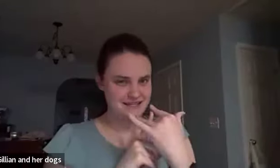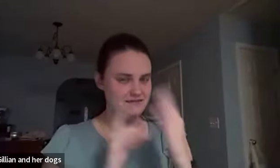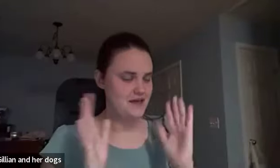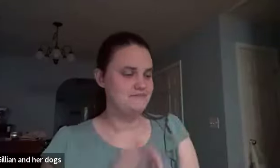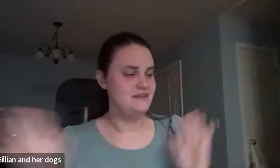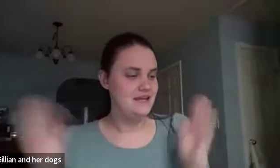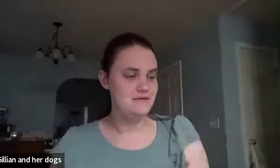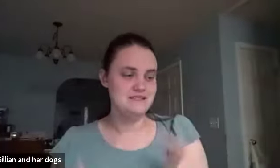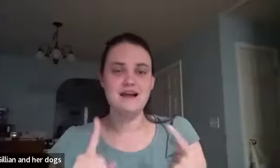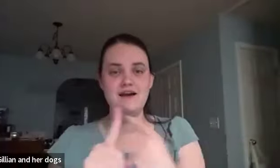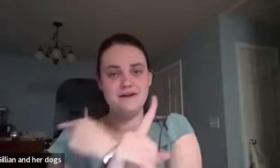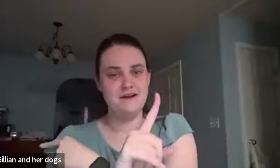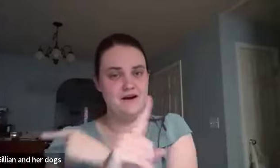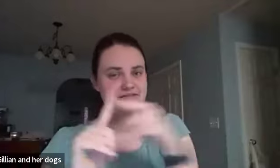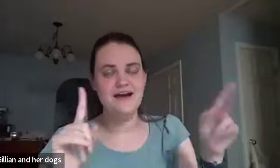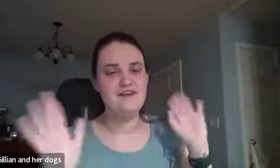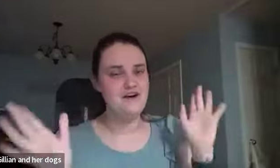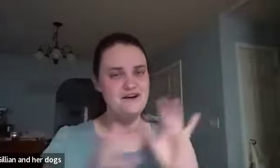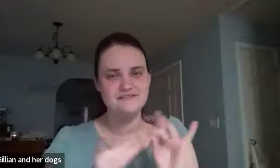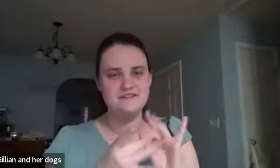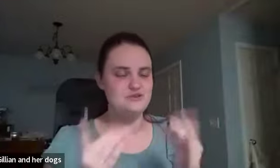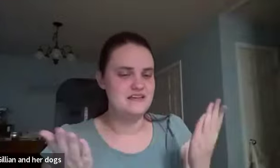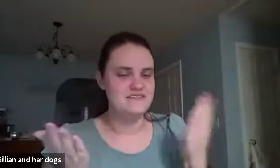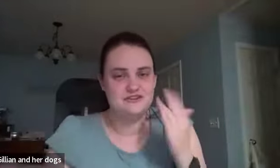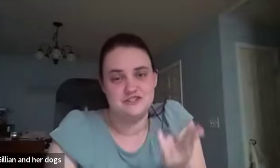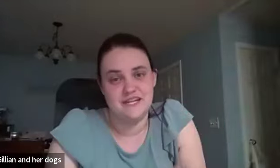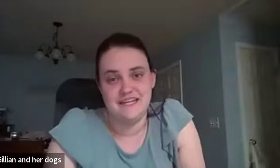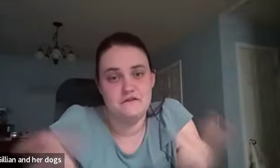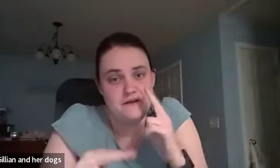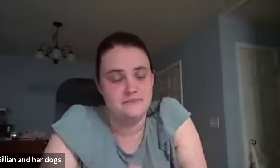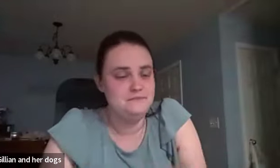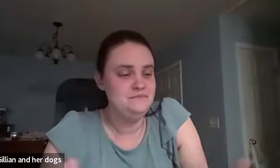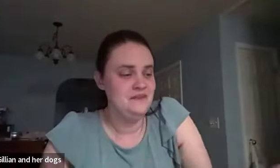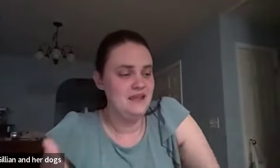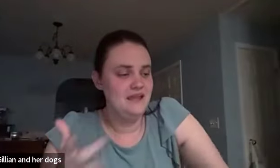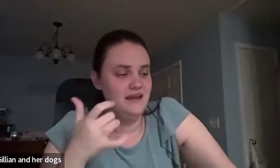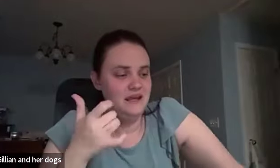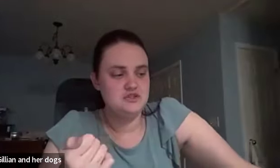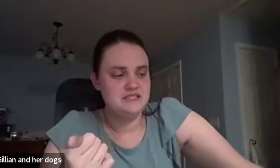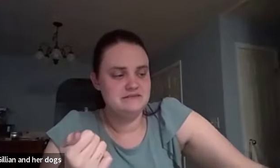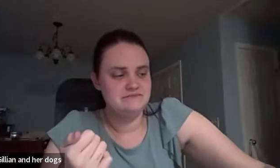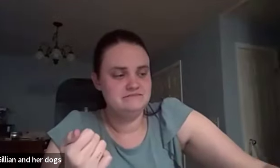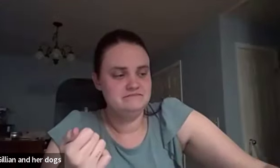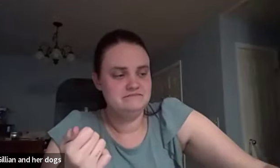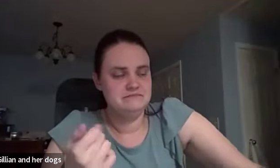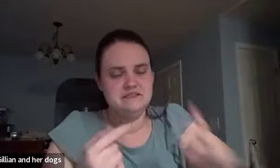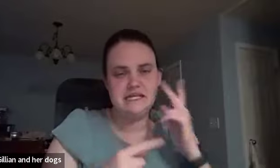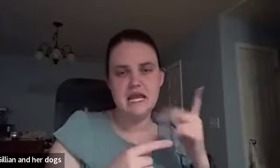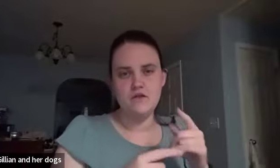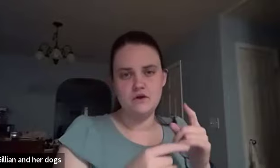context of that. Anyways, I got very off. I love telling stories. I think they're just funny and they're fun and interesting seeing how